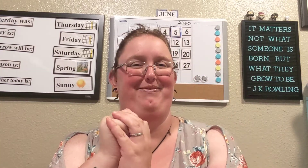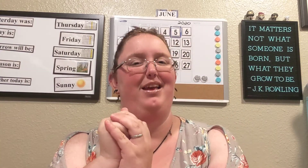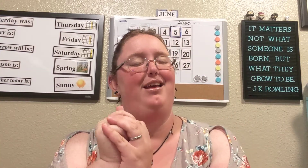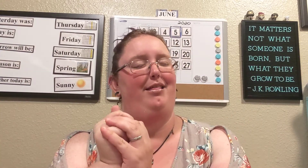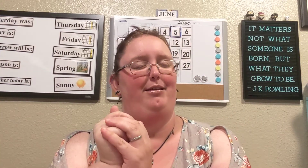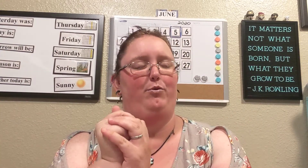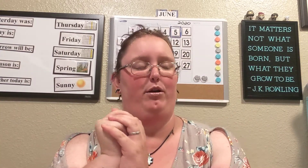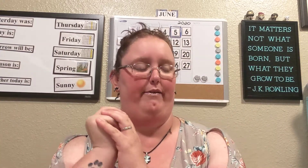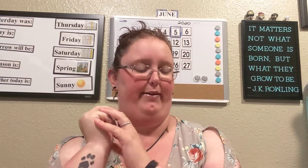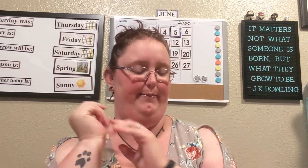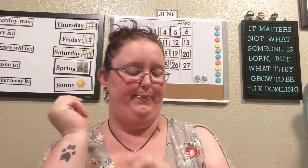coffee. I need more coffee.